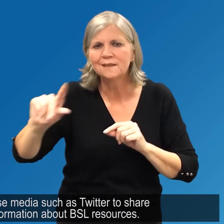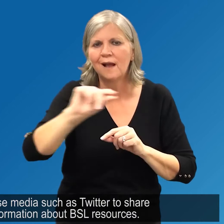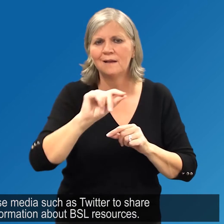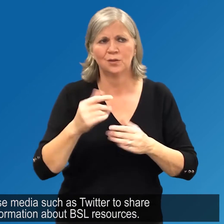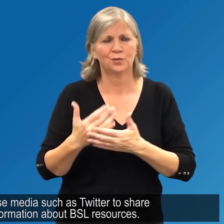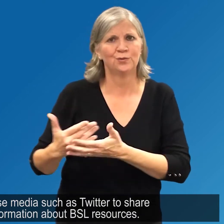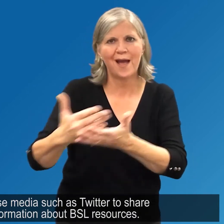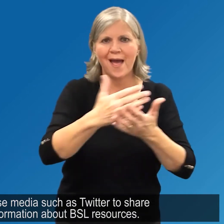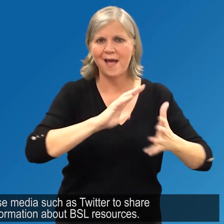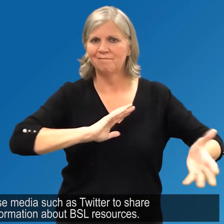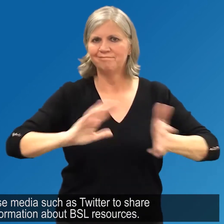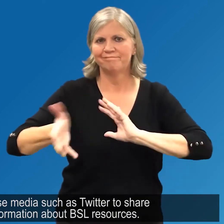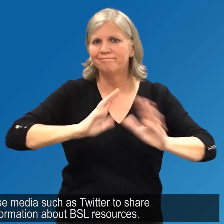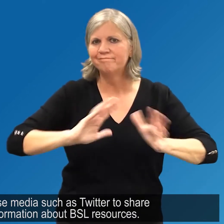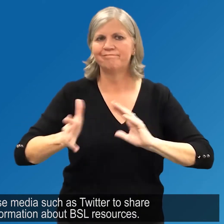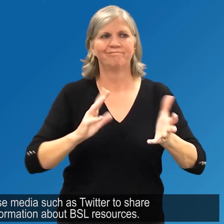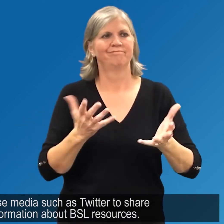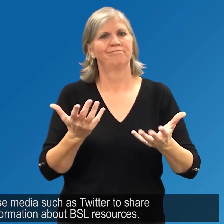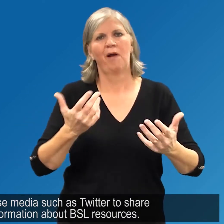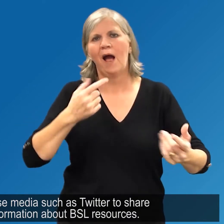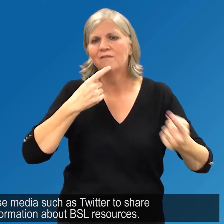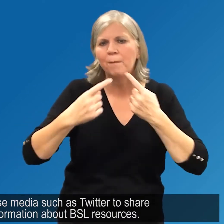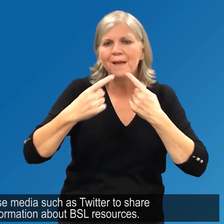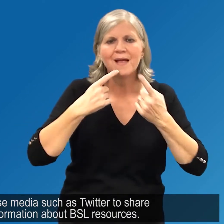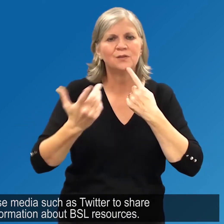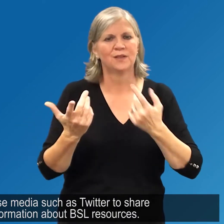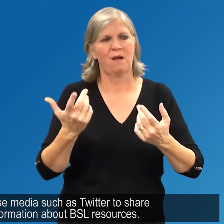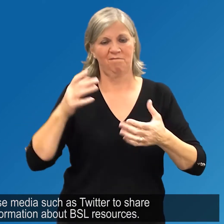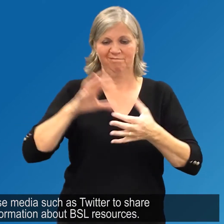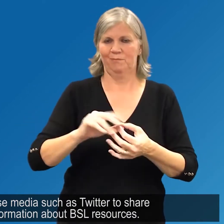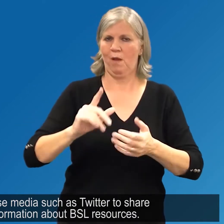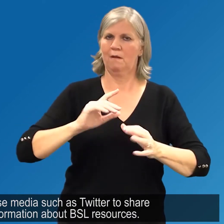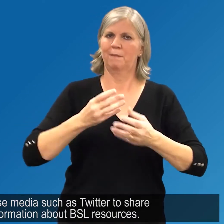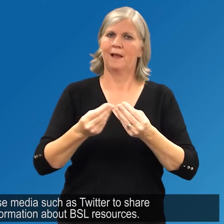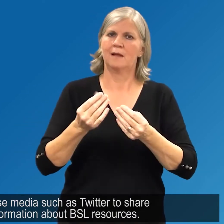Continue to use media such as Twitter to share signs or information about BSL